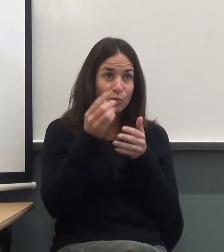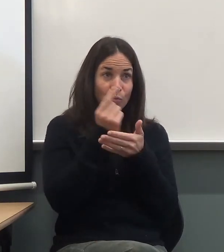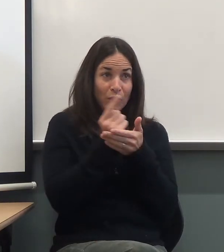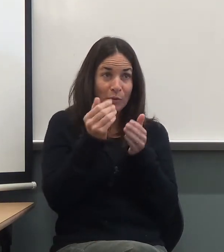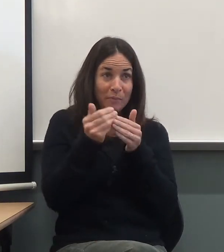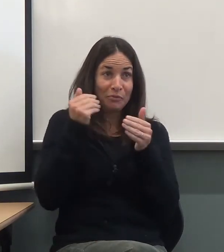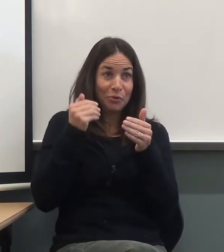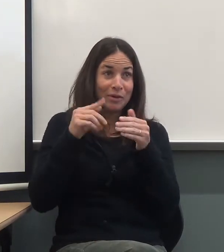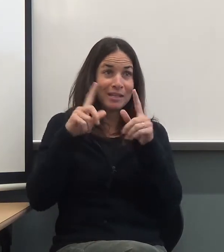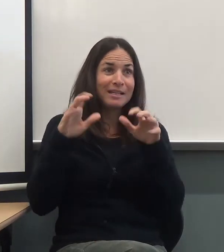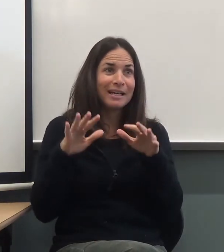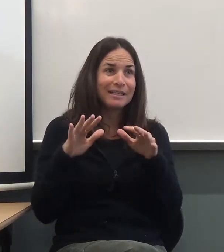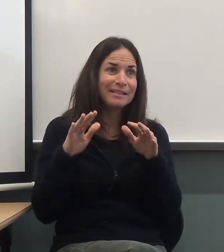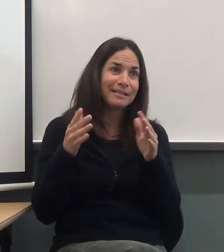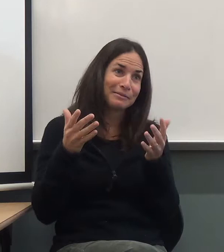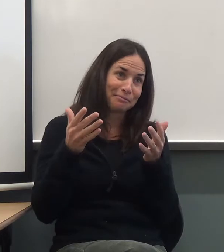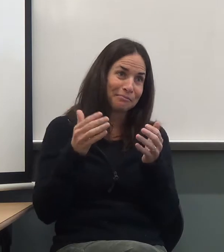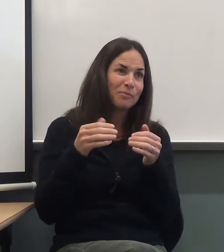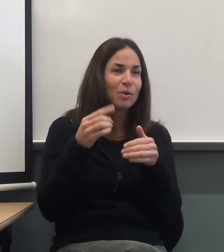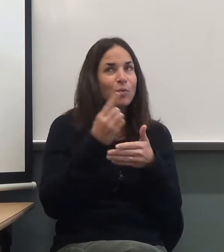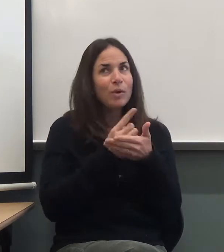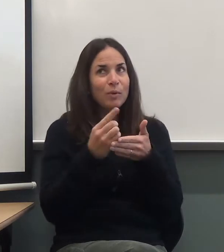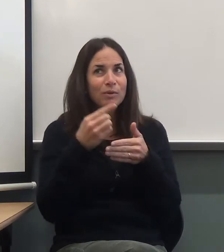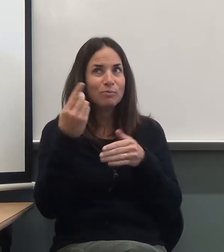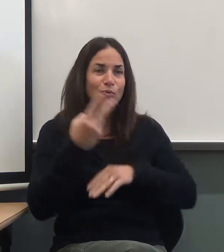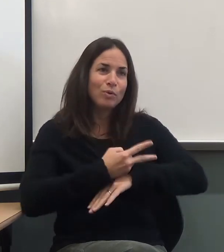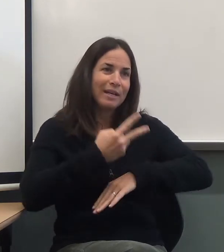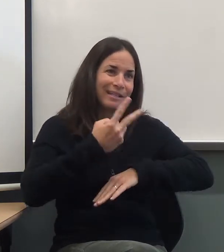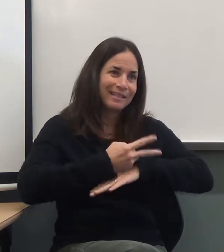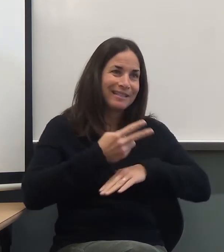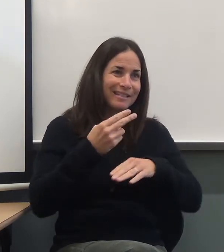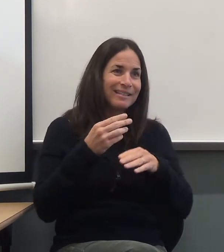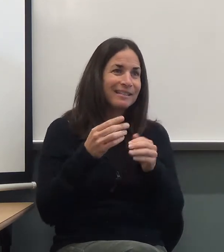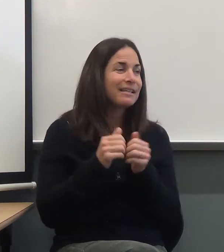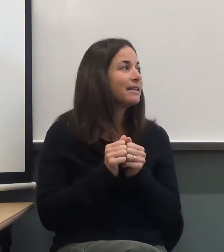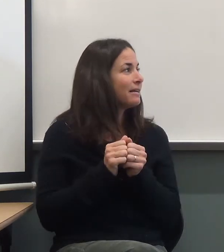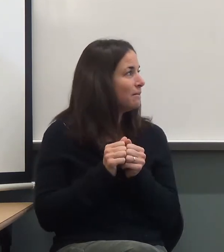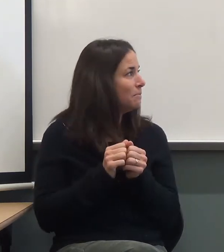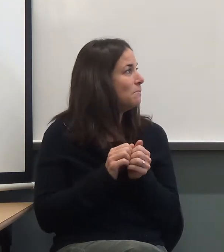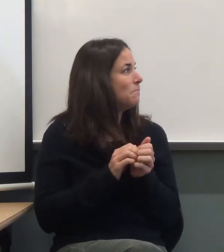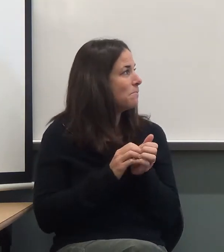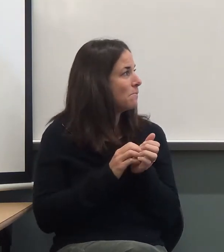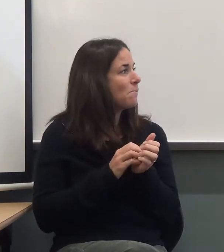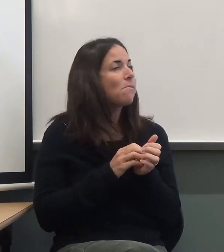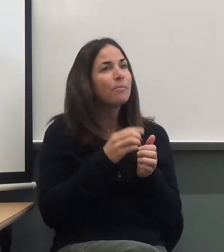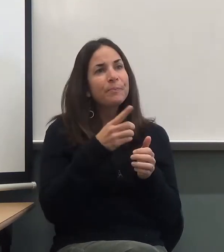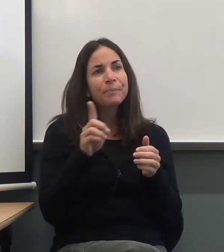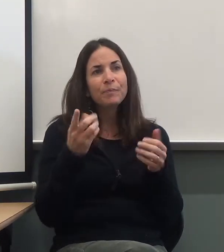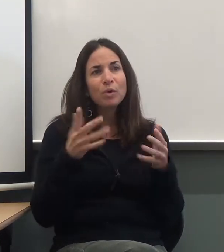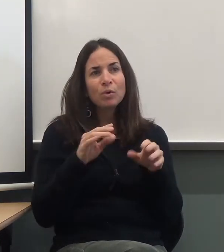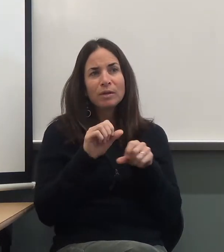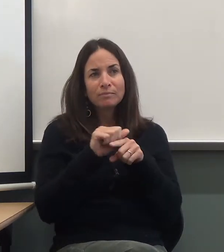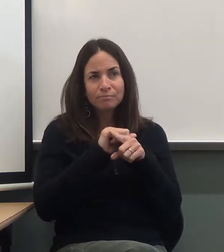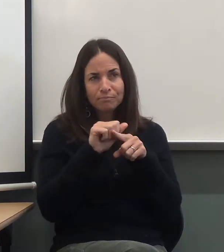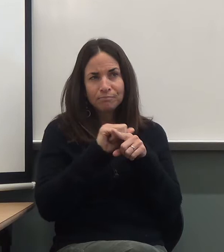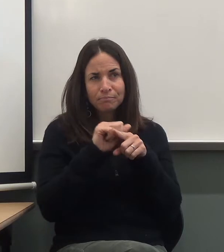test. Actually, a week and maybe 2-3 days since it's on Wednesday. But we have worked our way up from the very